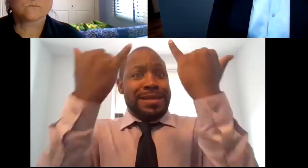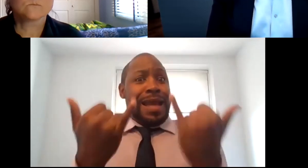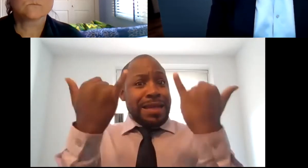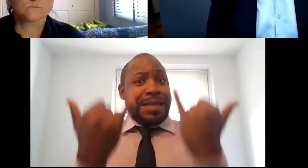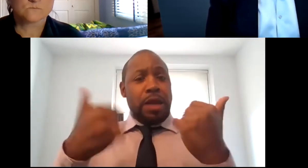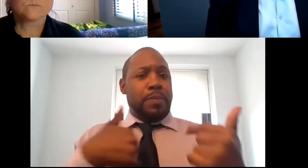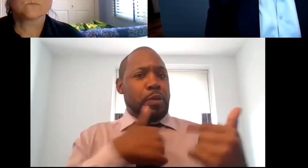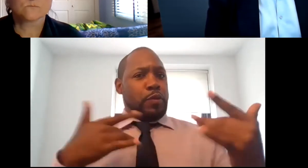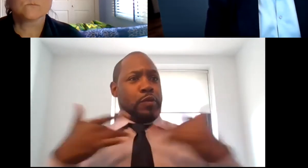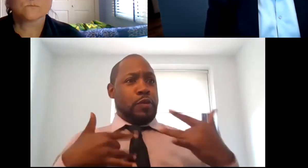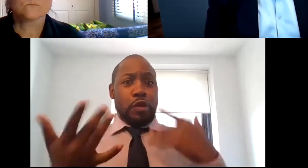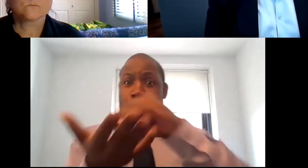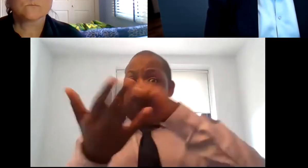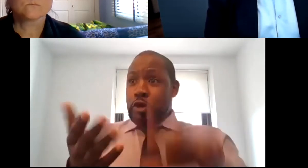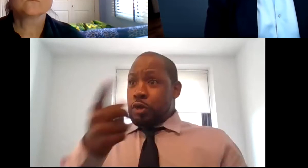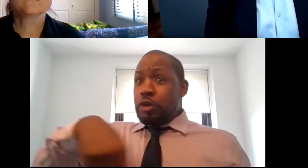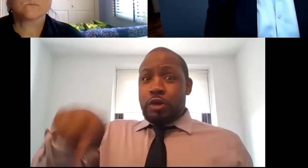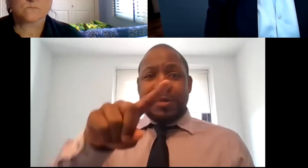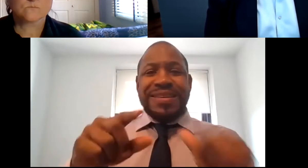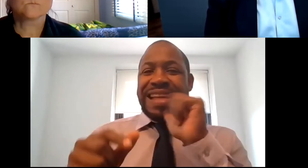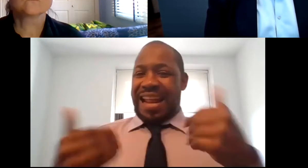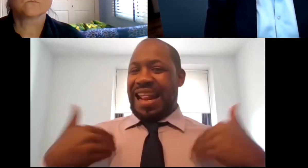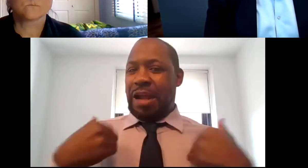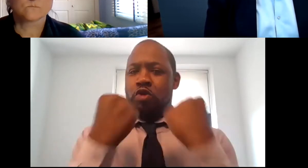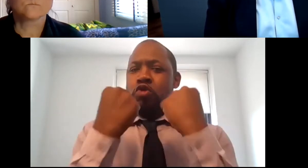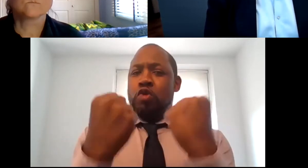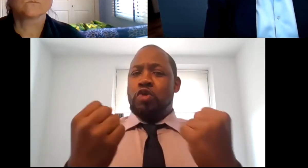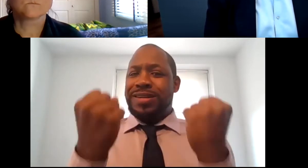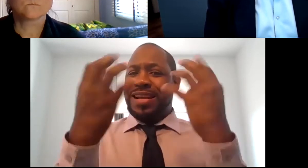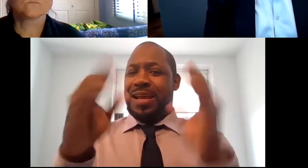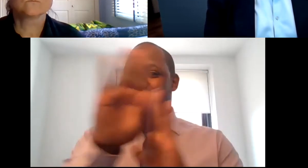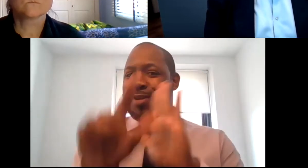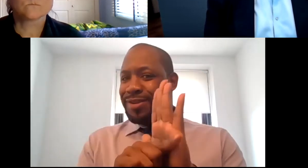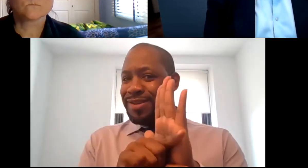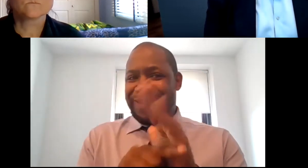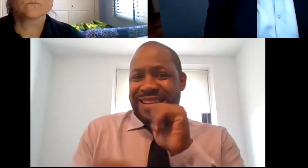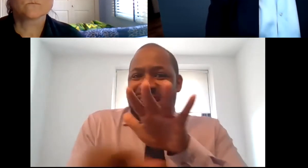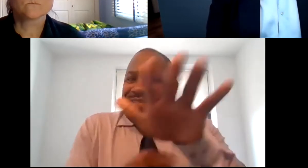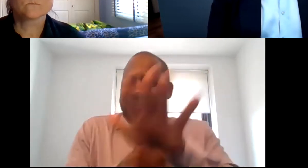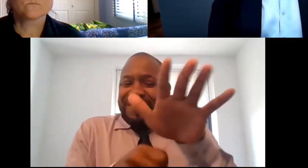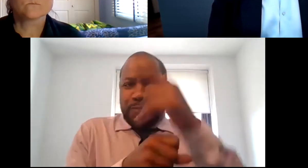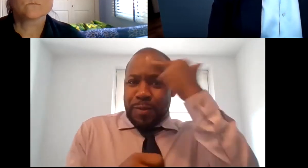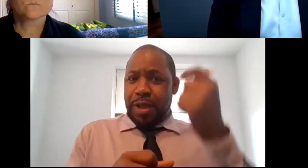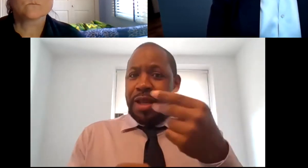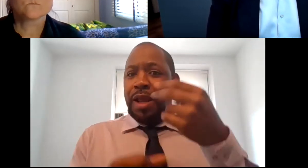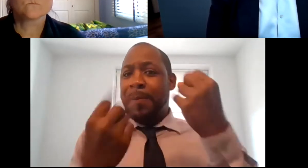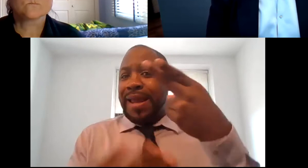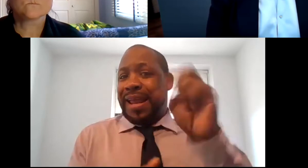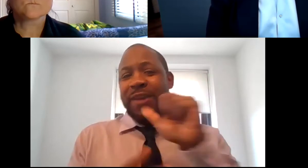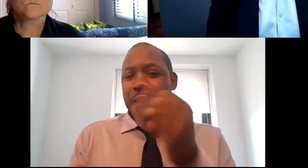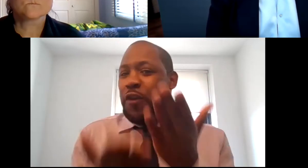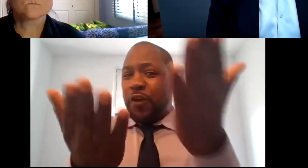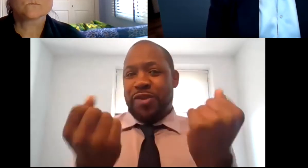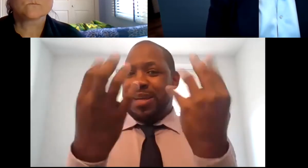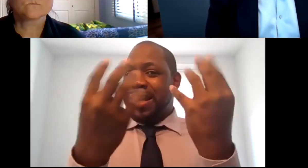there are job opportunities at Perspectives, I'm sure that a lot of students will basically jump on board with that. Right now, the people that we have right